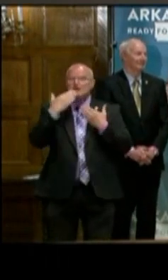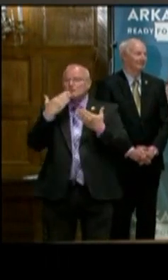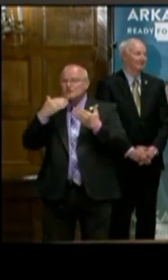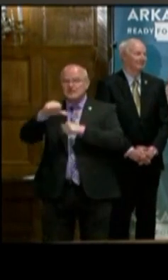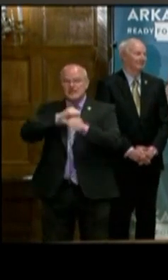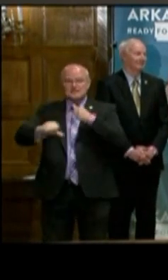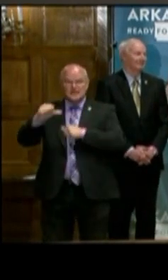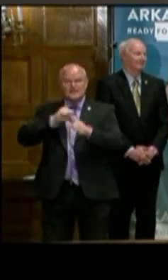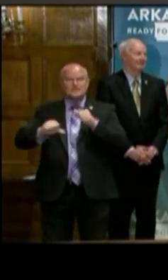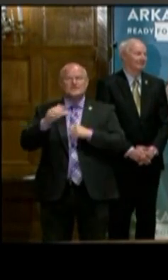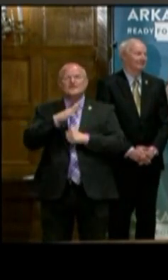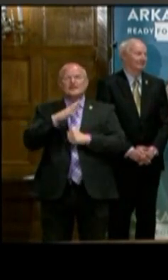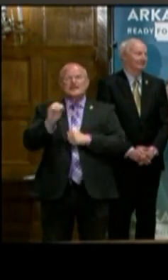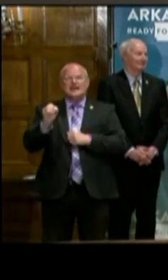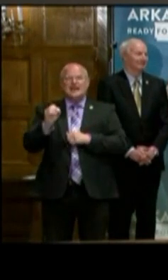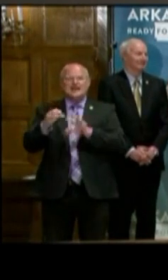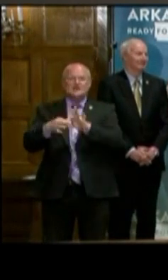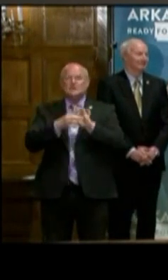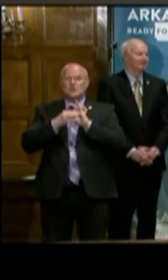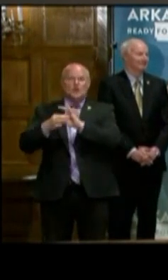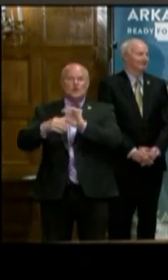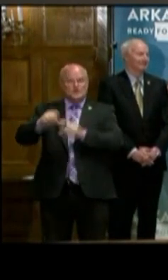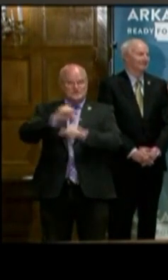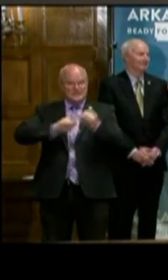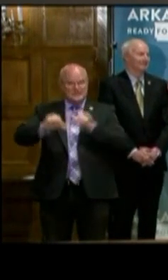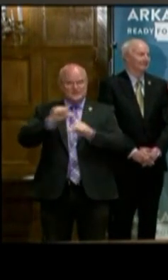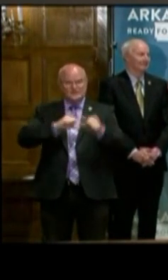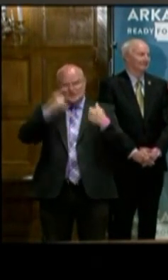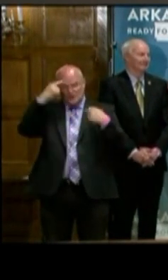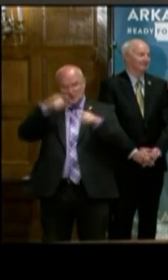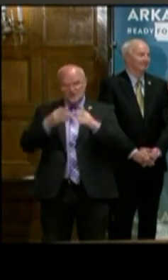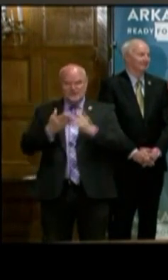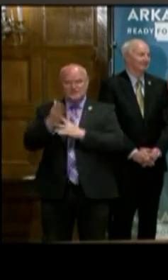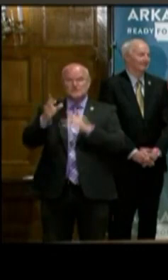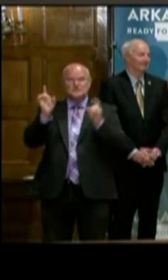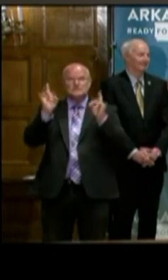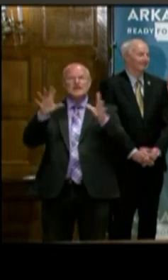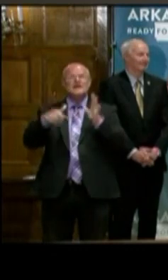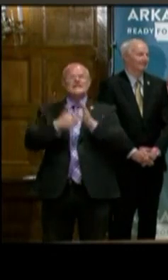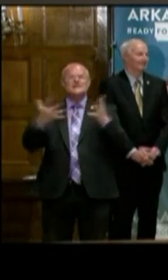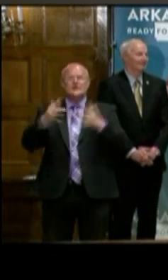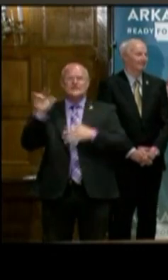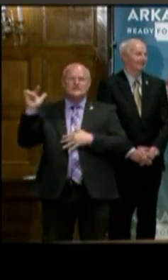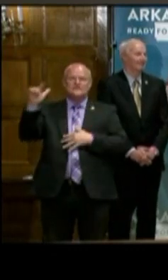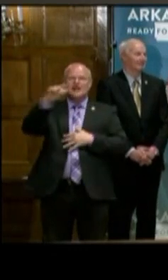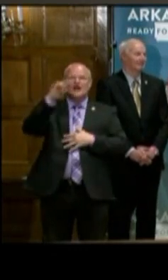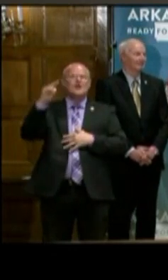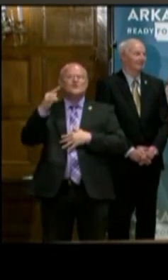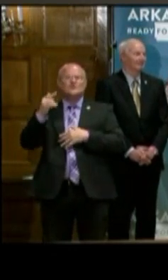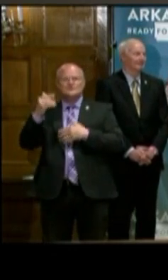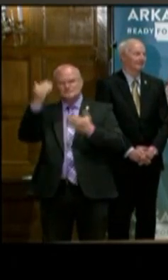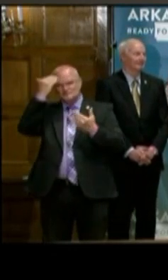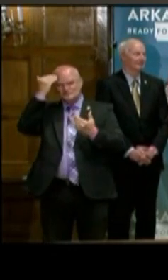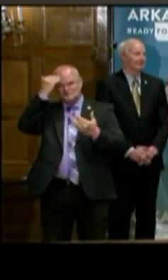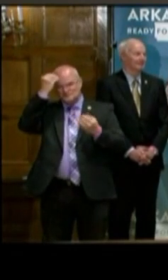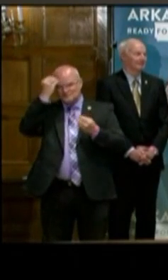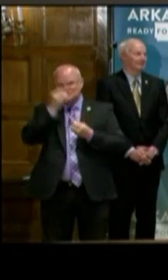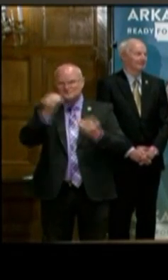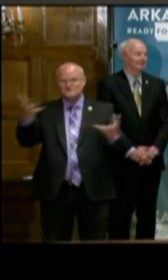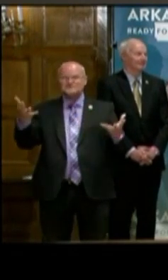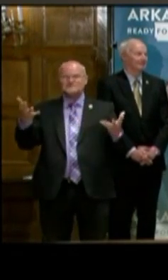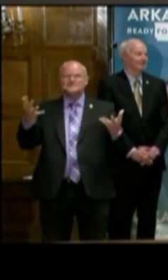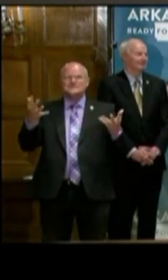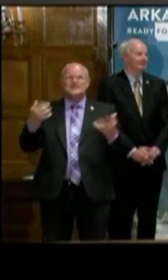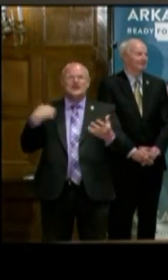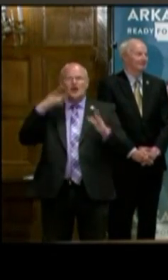each other, and cooperate with each other in order to get through this crisis. That's what this flyover is trying to bring awareness to.